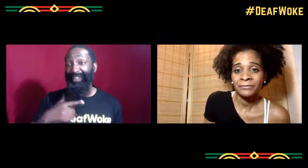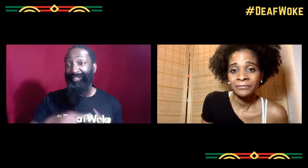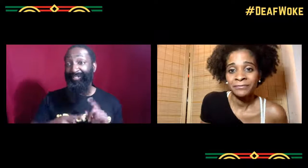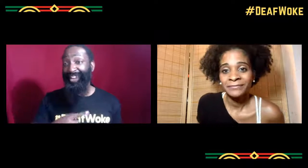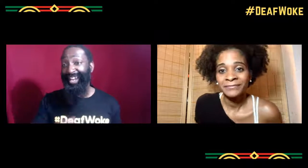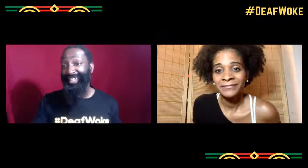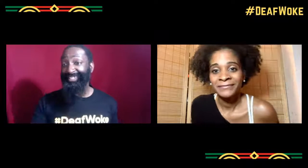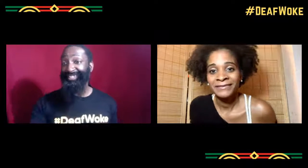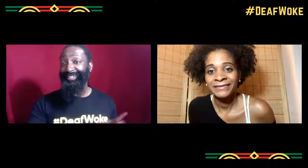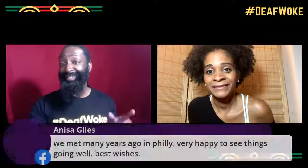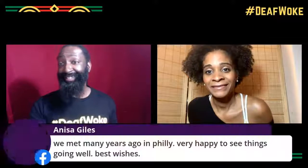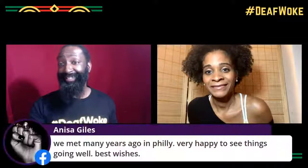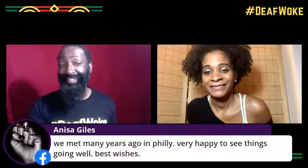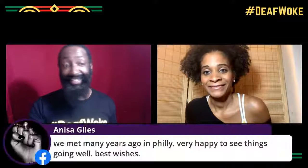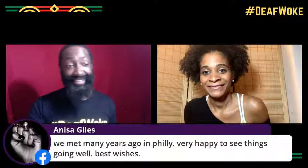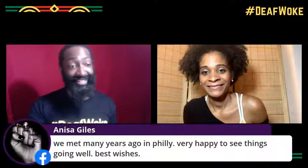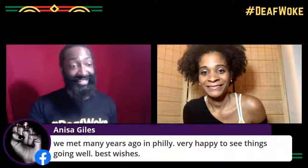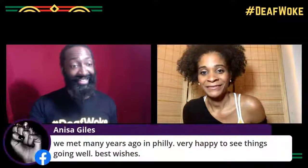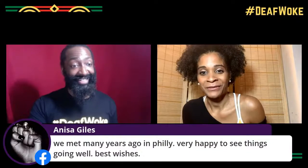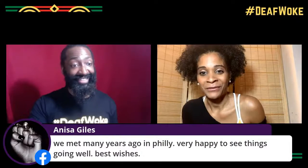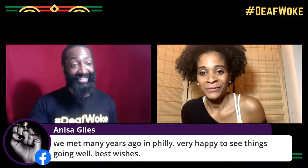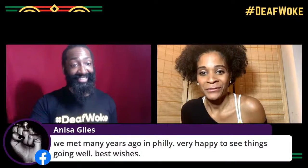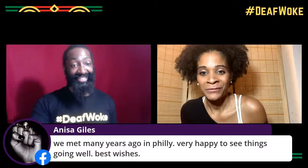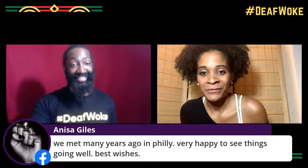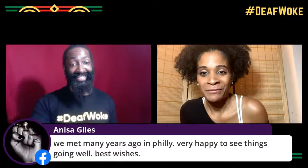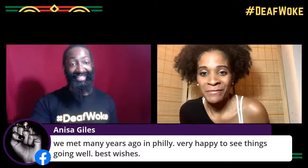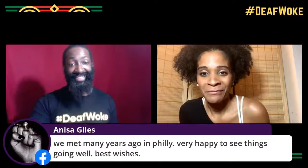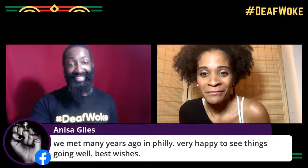Yes. I see you have a friend.